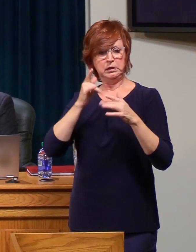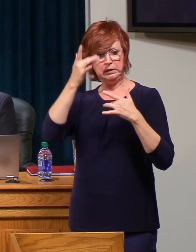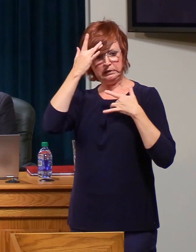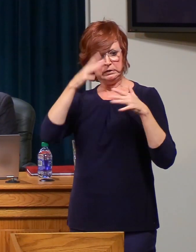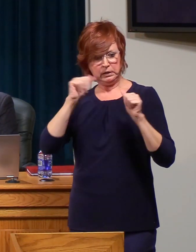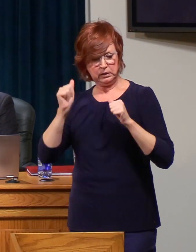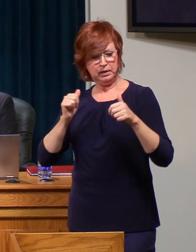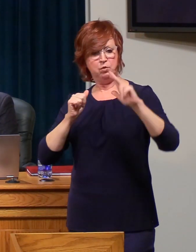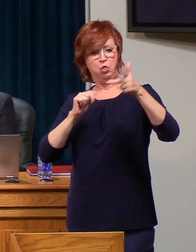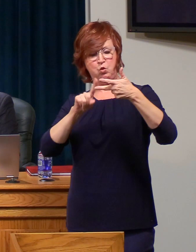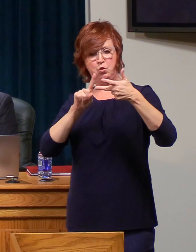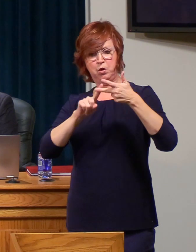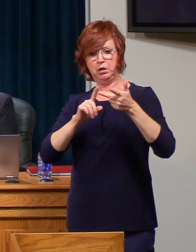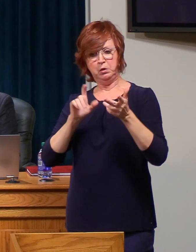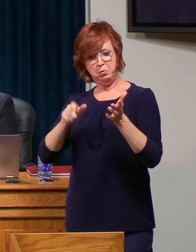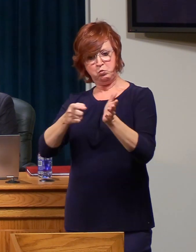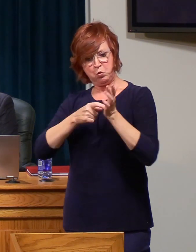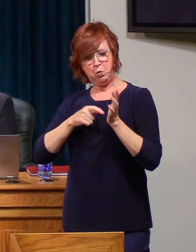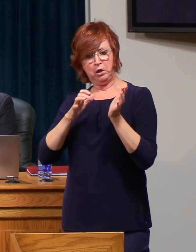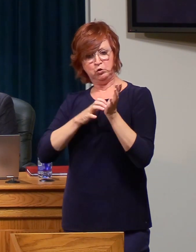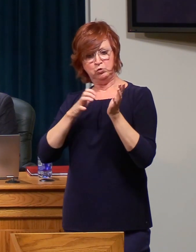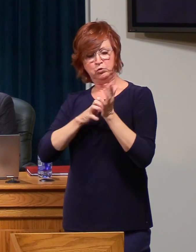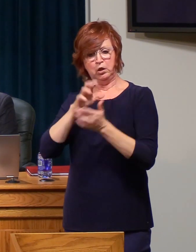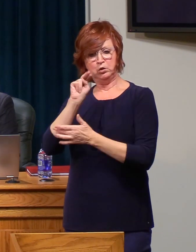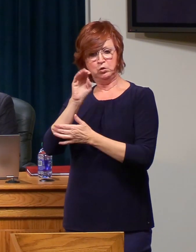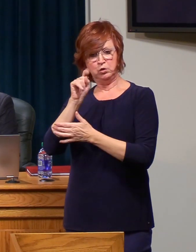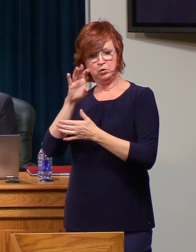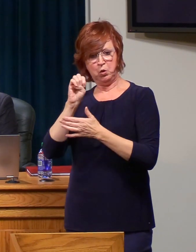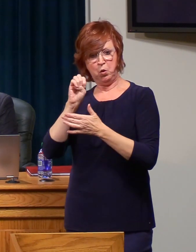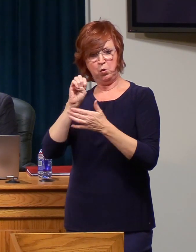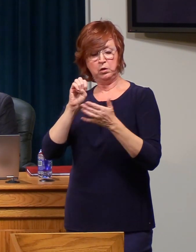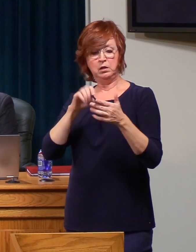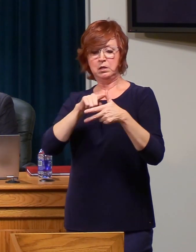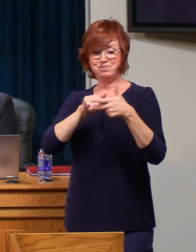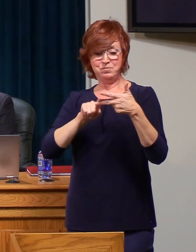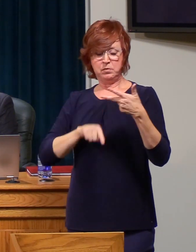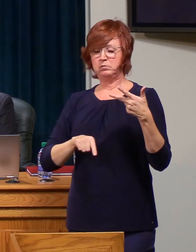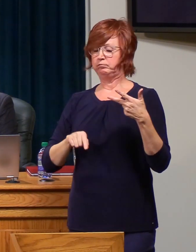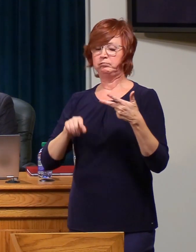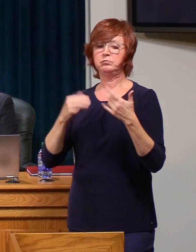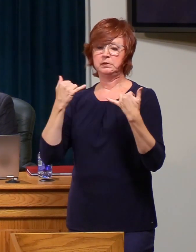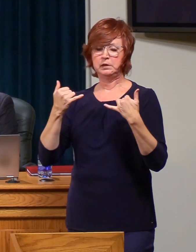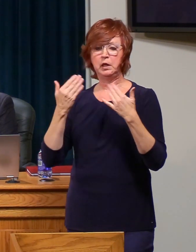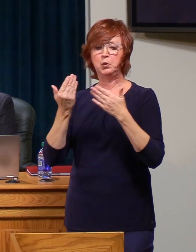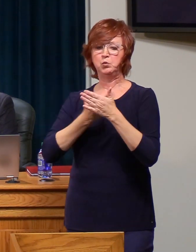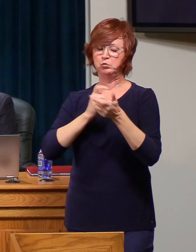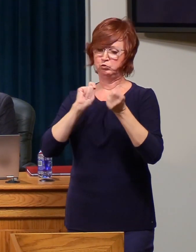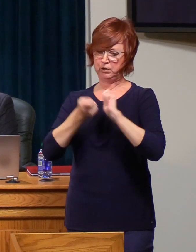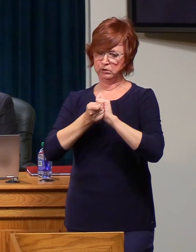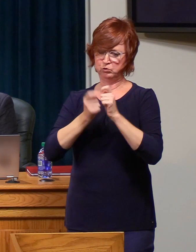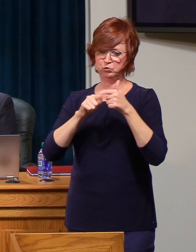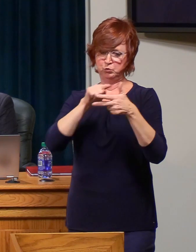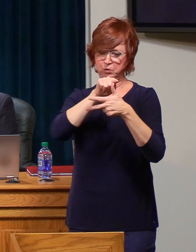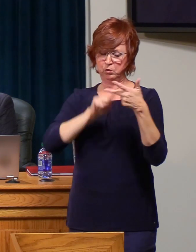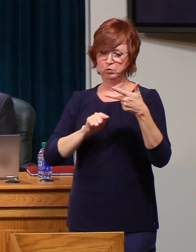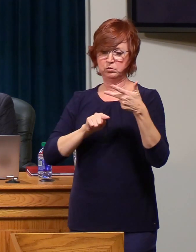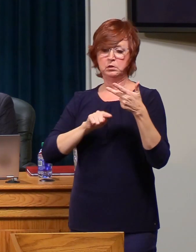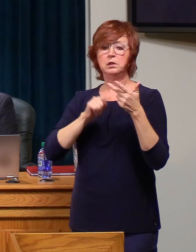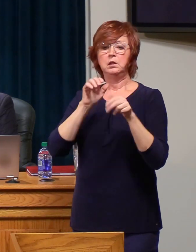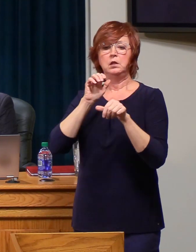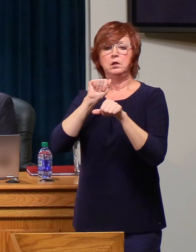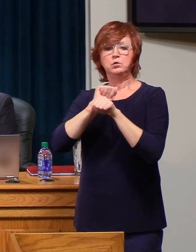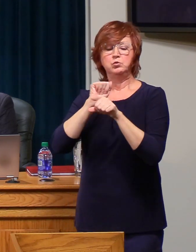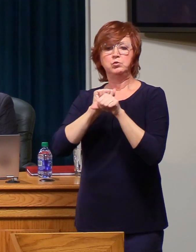the requirement for a doctor's note to access sick leave, the Employment Standards Regulations have been amended to do the